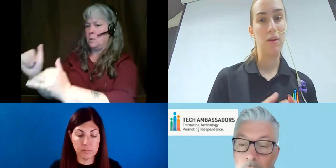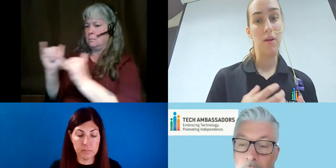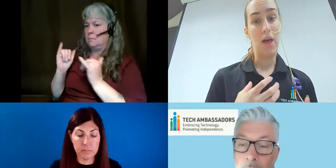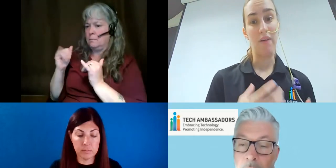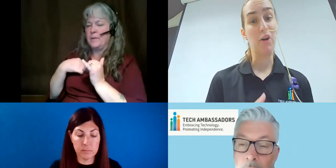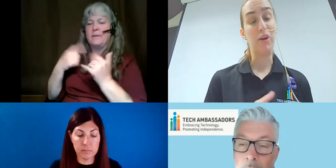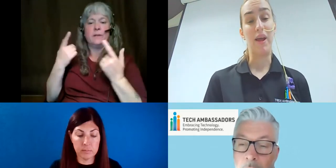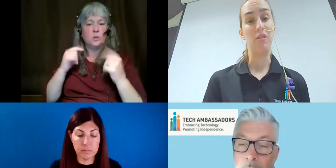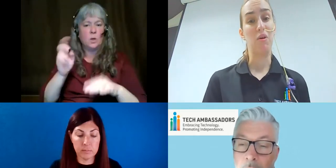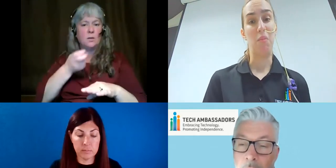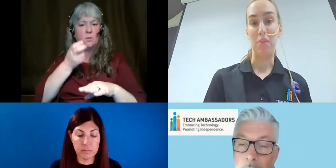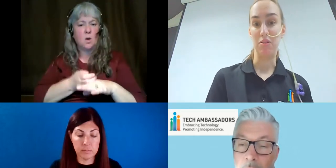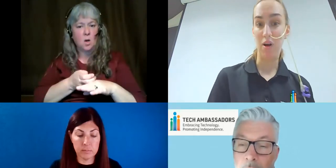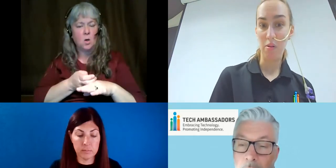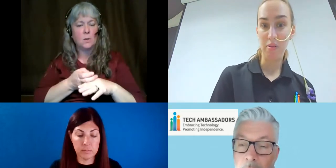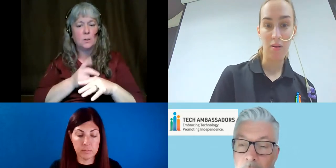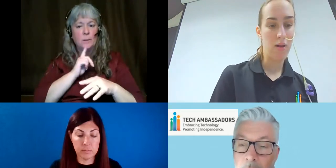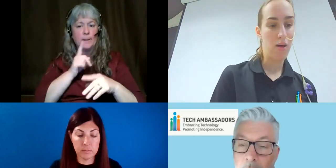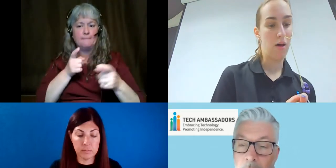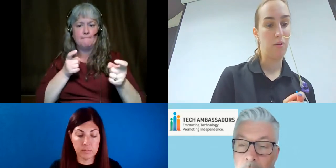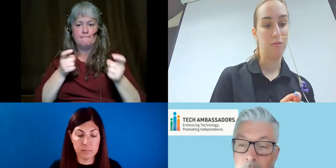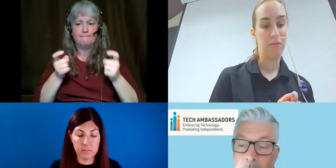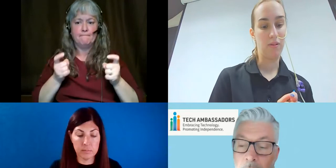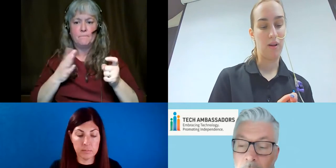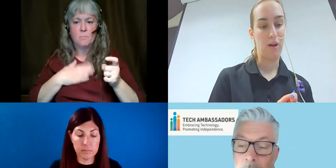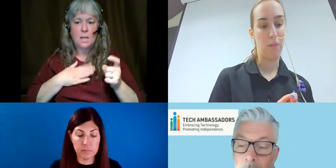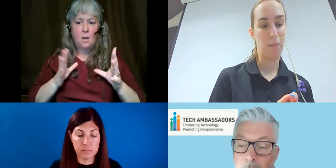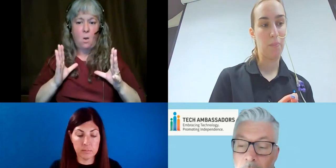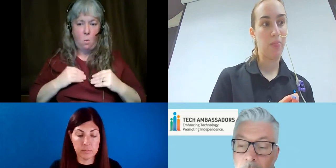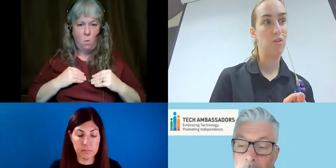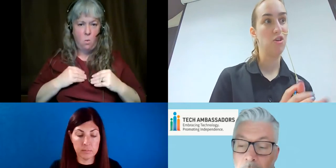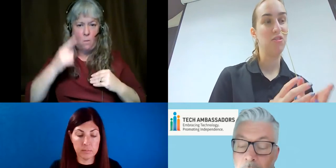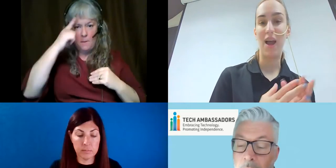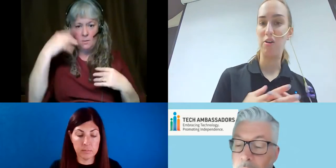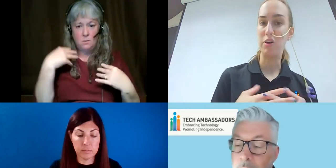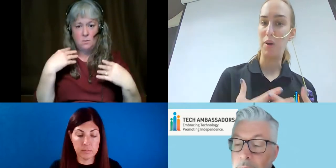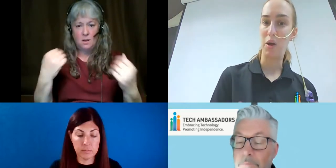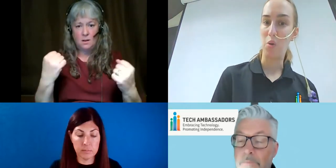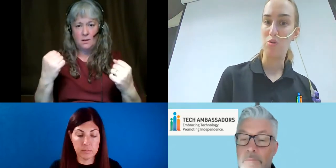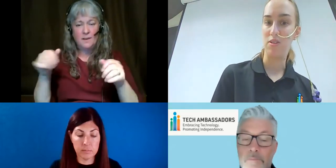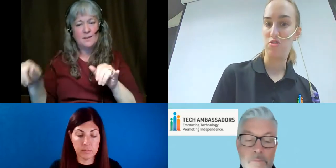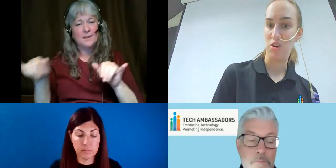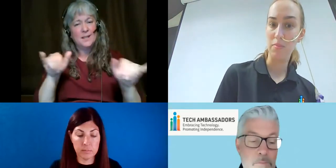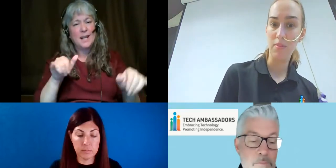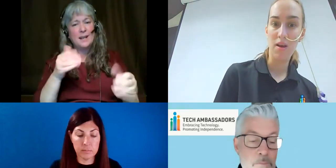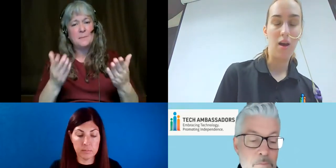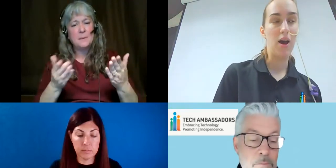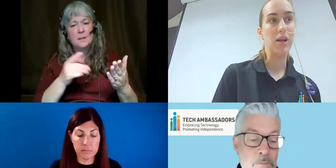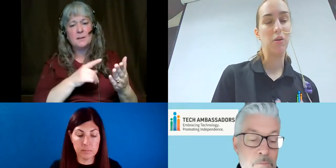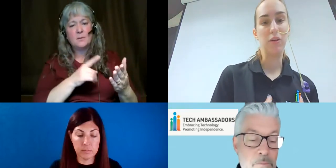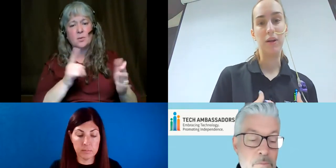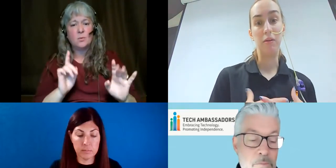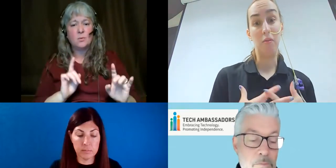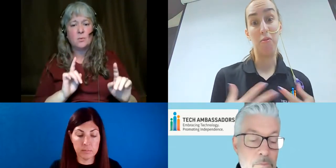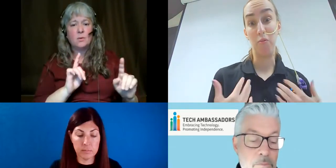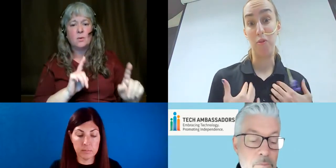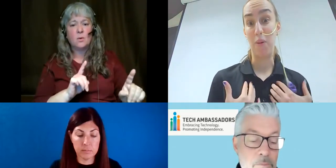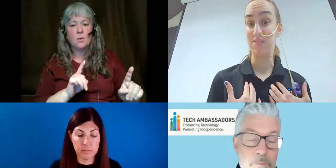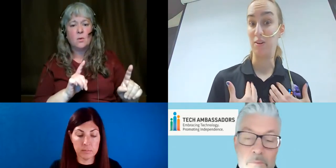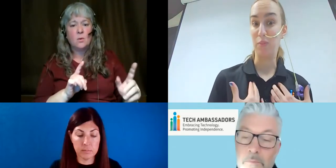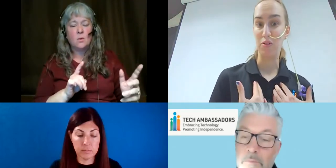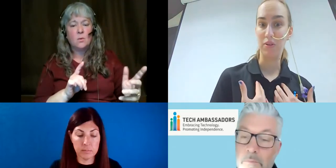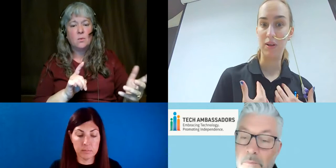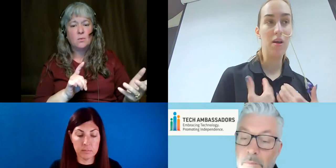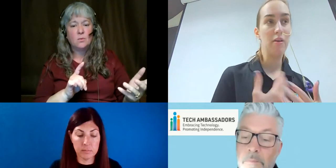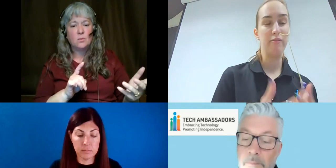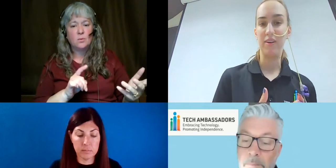to have a good handle on the mental health of just like how you might go to the gym. I equally, for